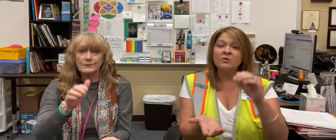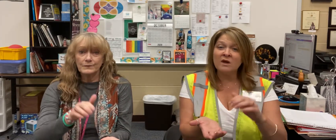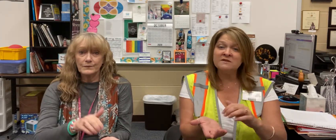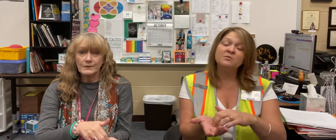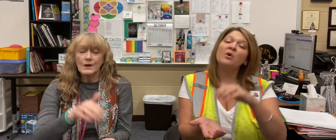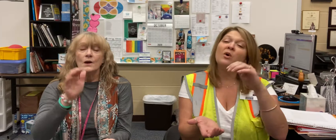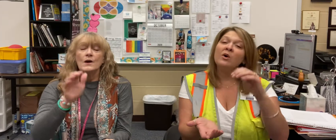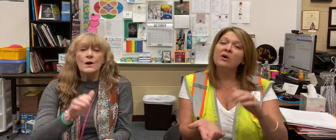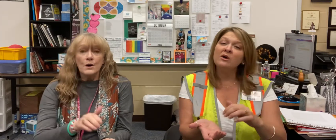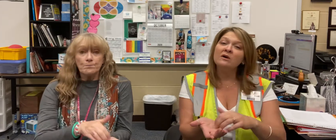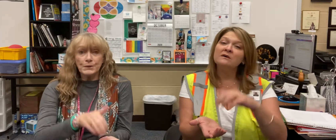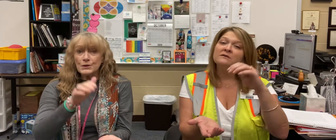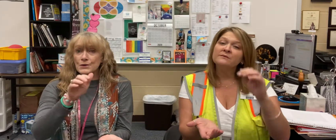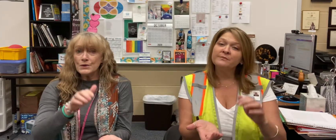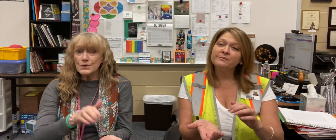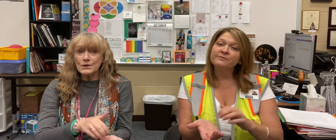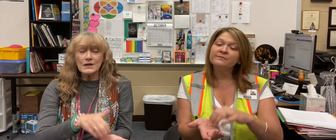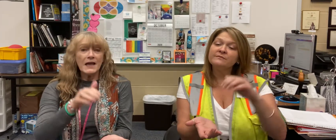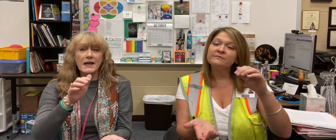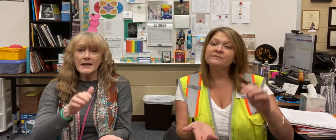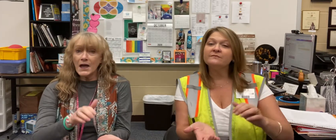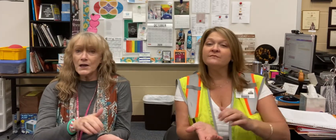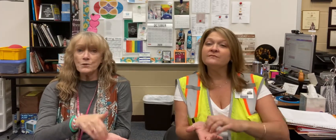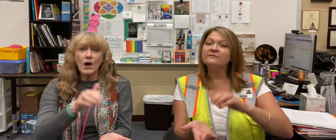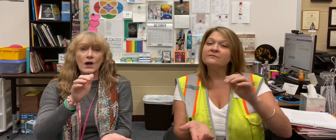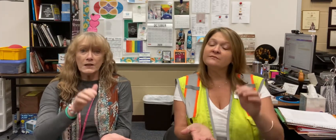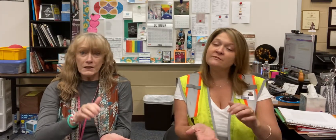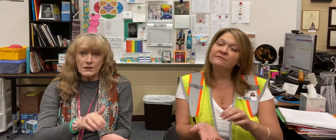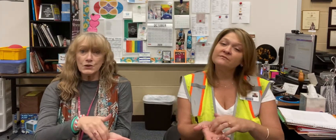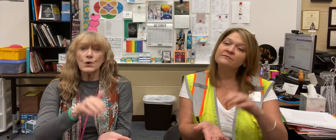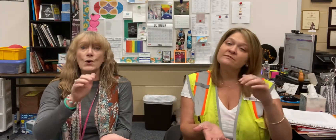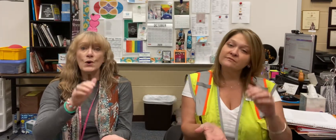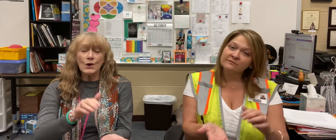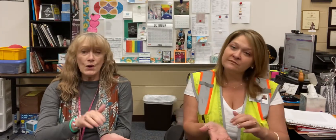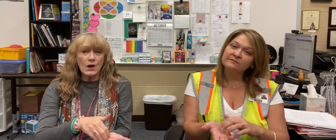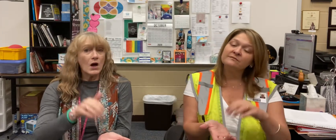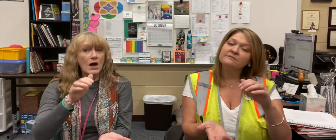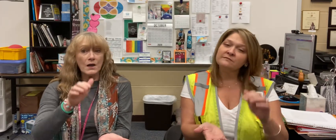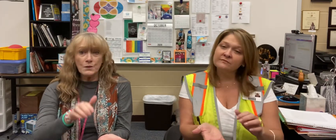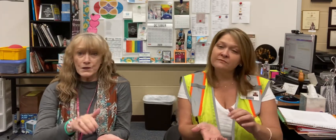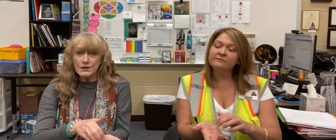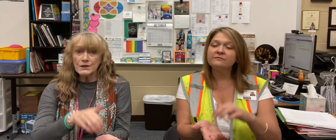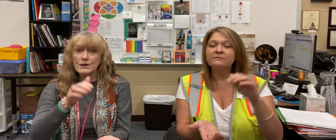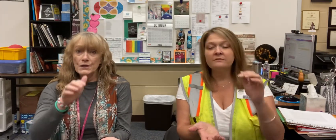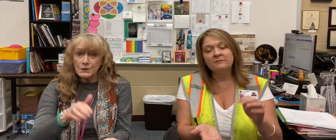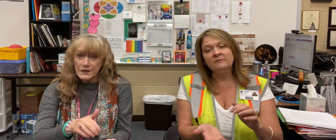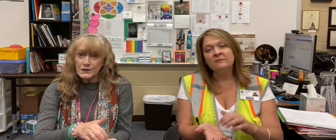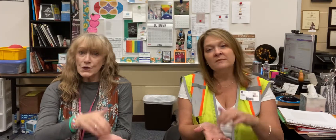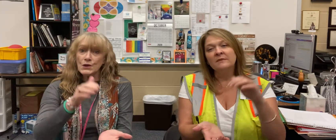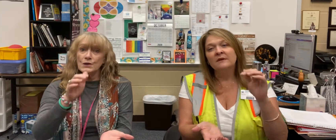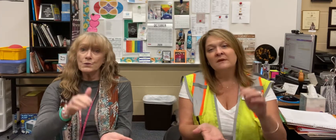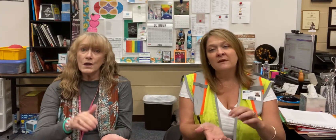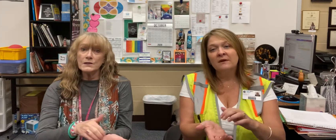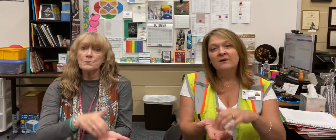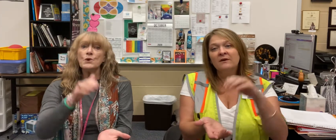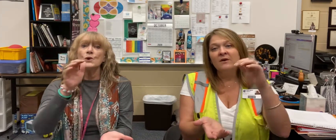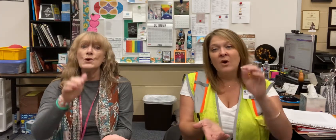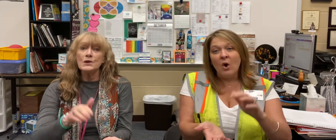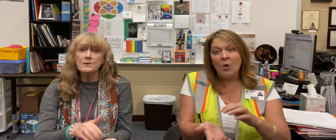once more. Blue lake and rocky shore, I will return once more.